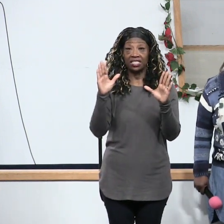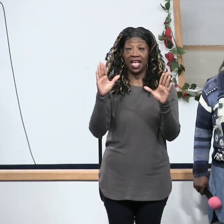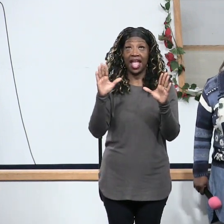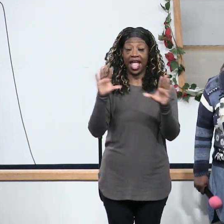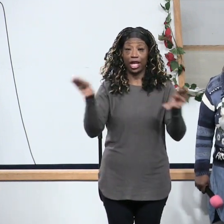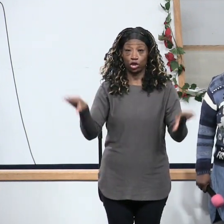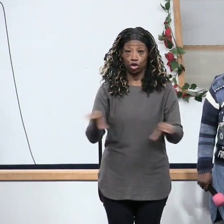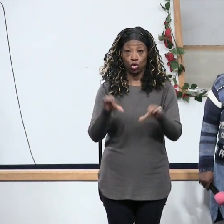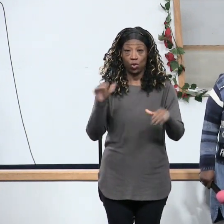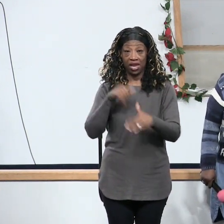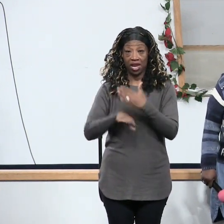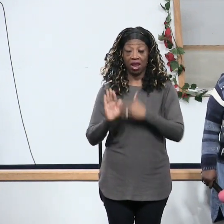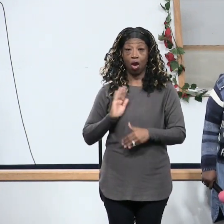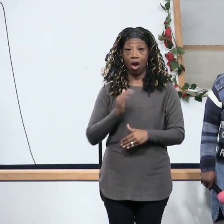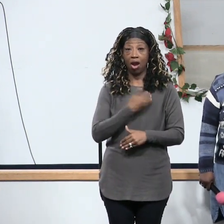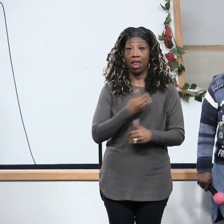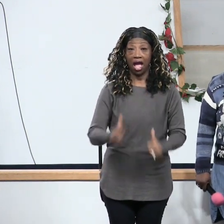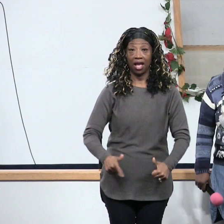lives.